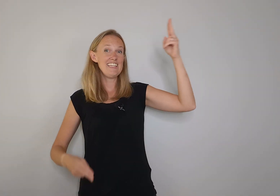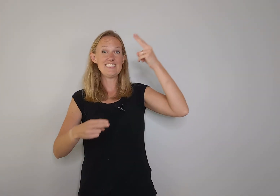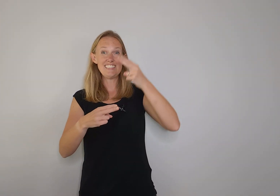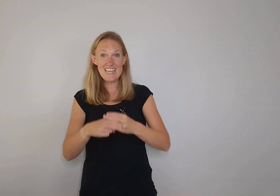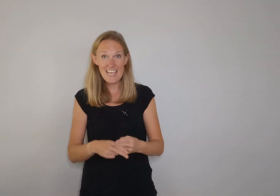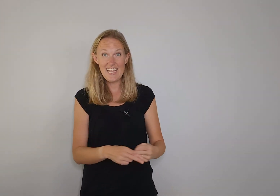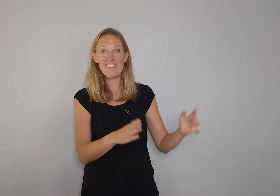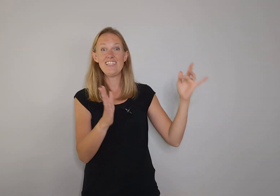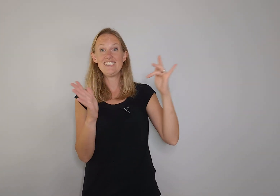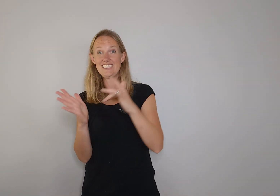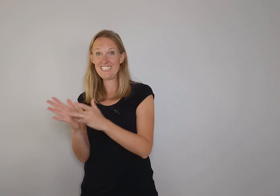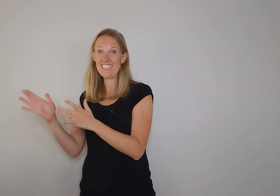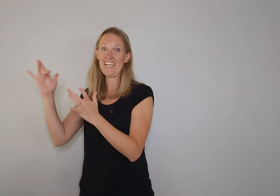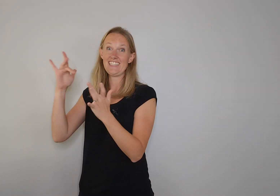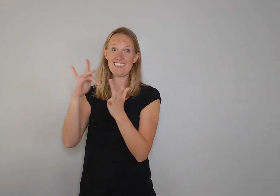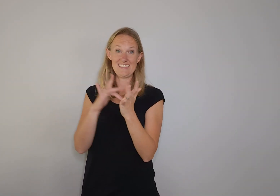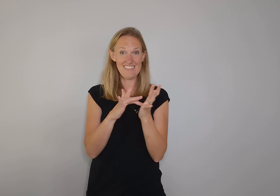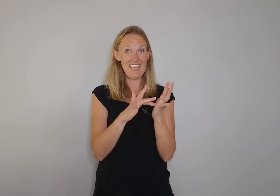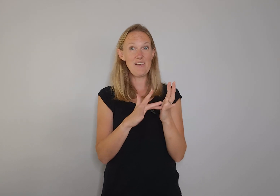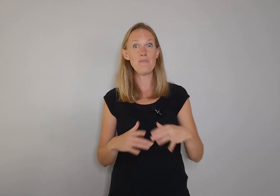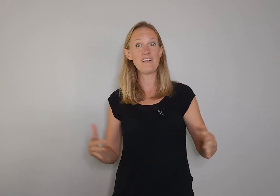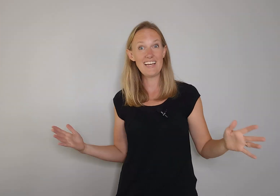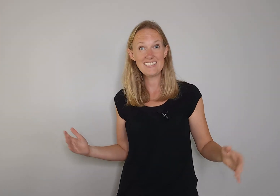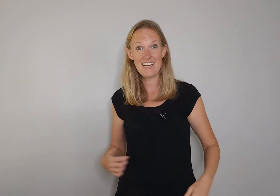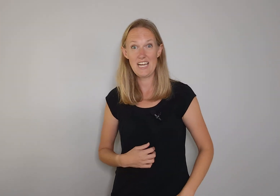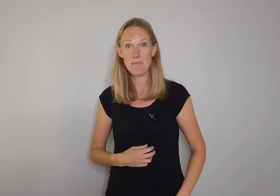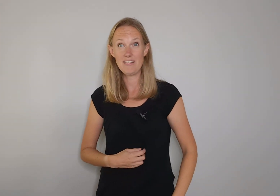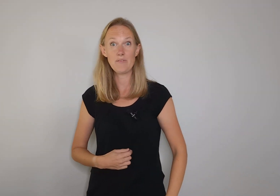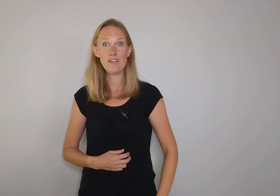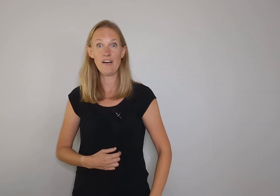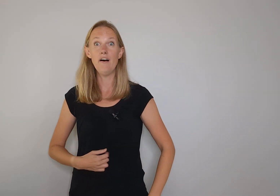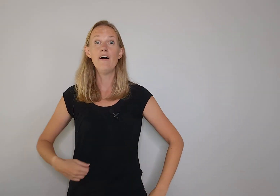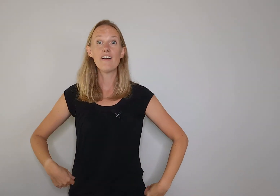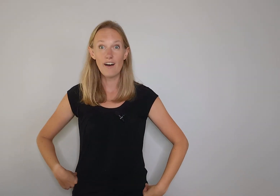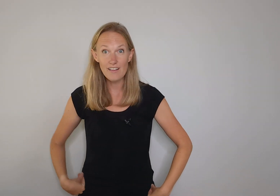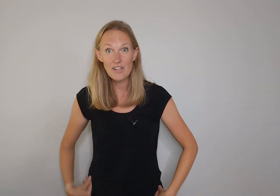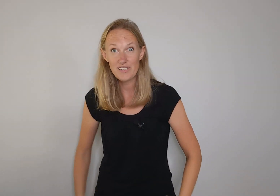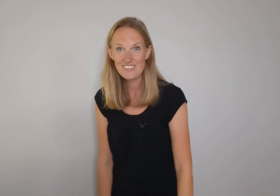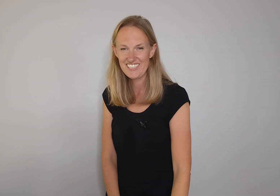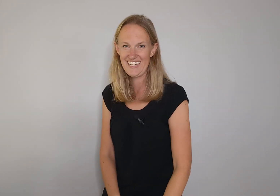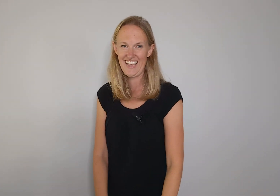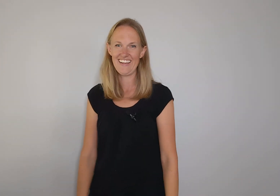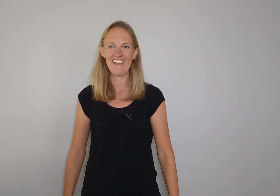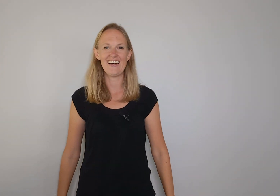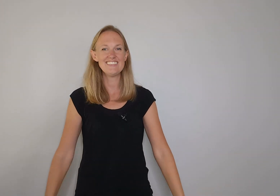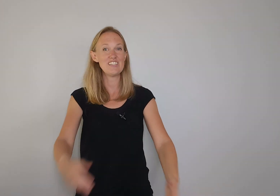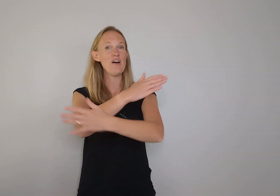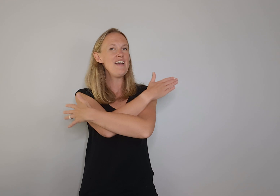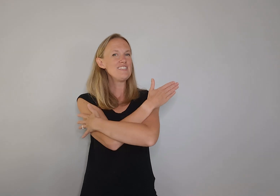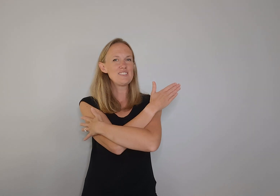His name is Jesus. Okay, one last time, and then we're gonna call it quits for today, okay, guys? So